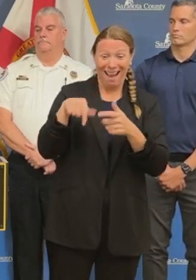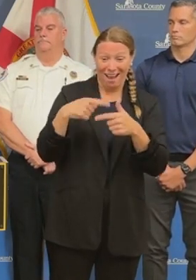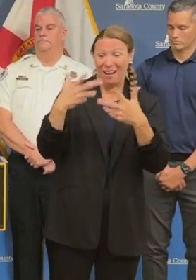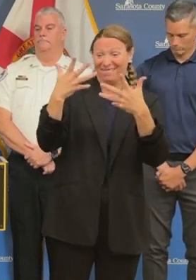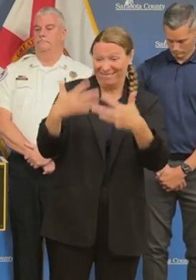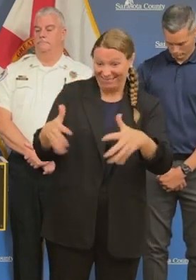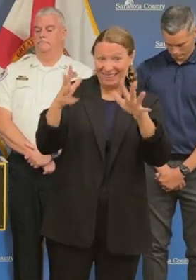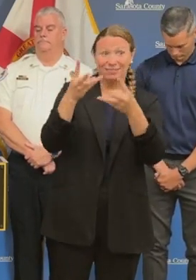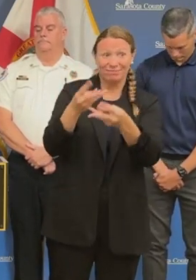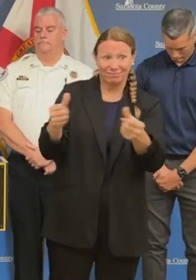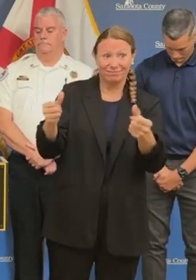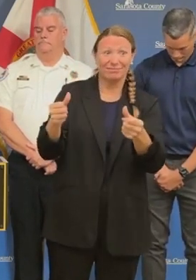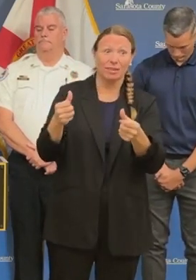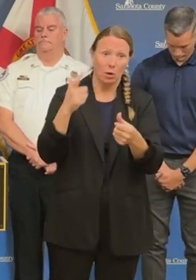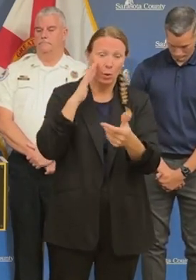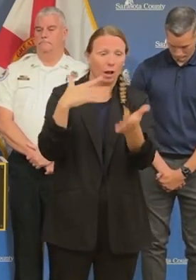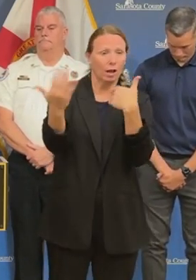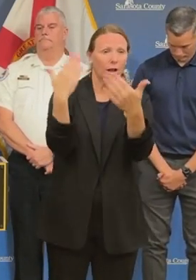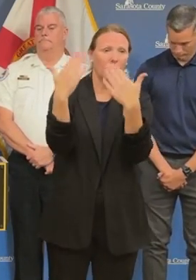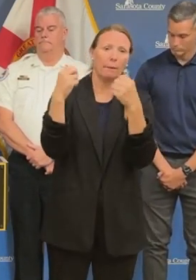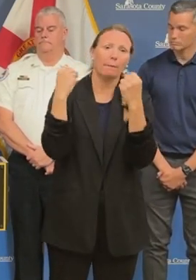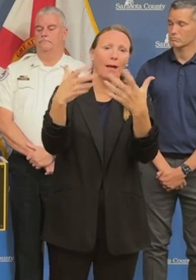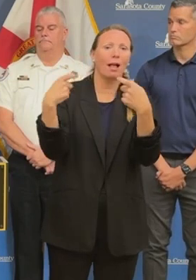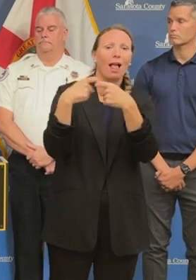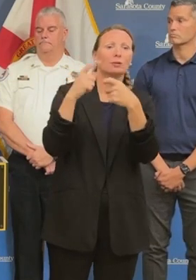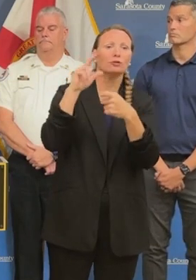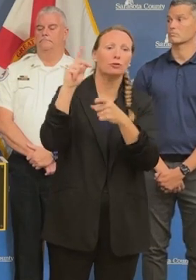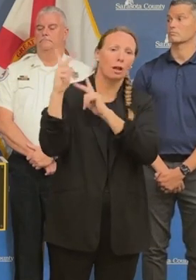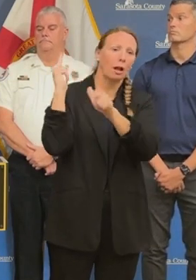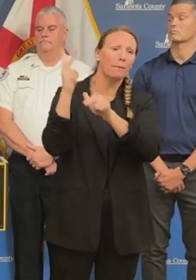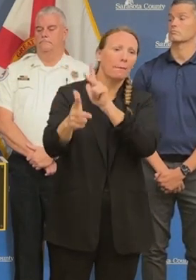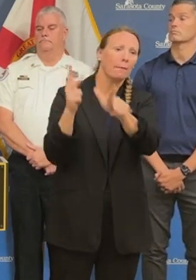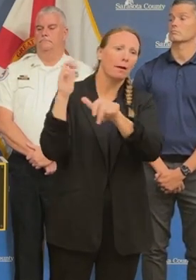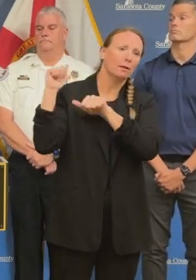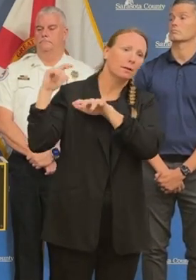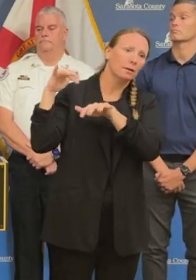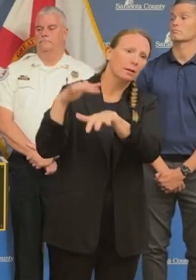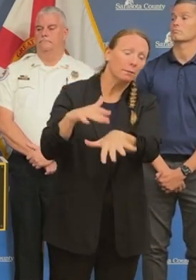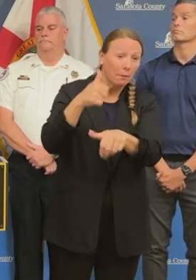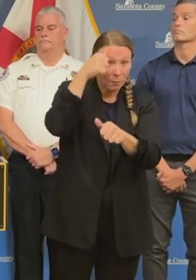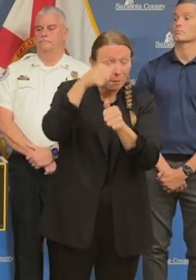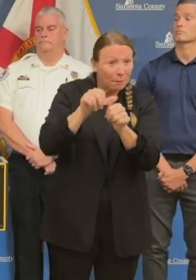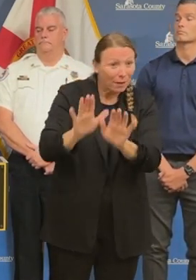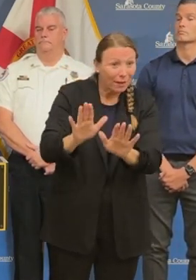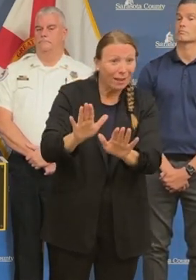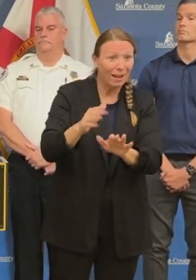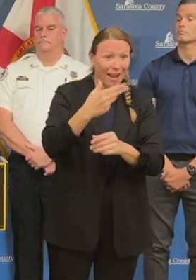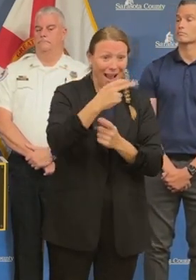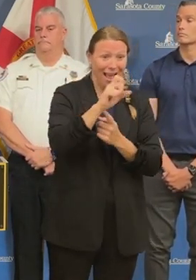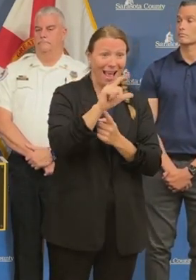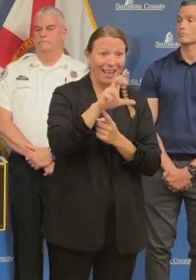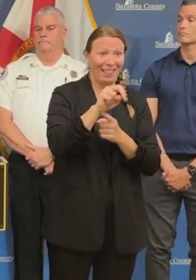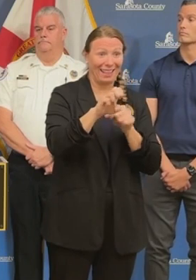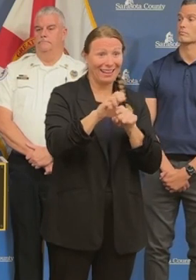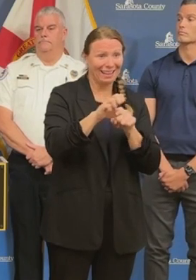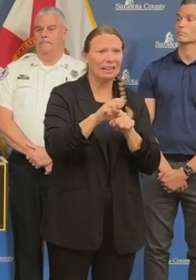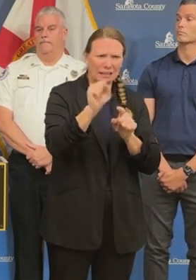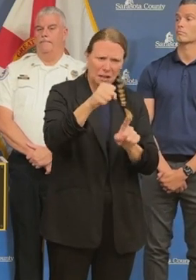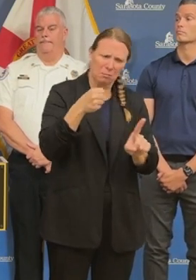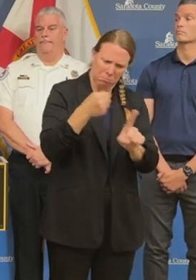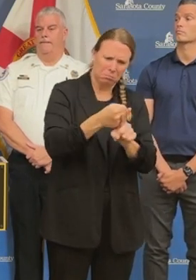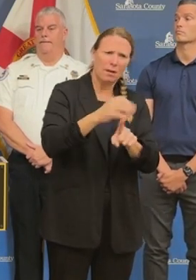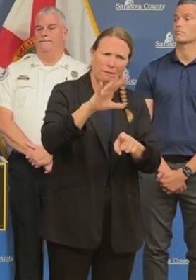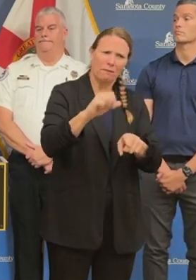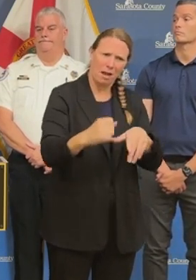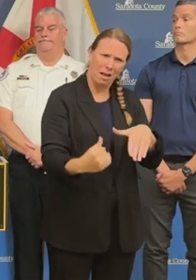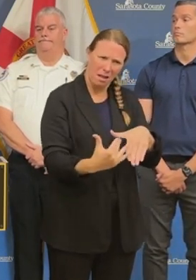point, though. We need to remember that we just had Helene down here, but it was not just in Florida. That storm, it went across the